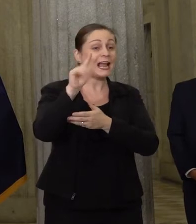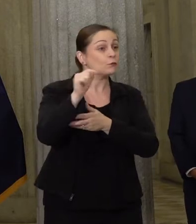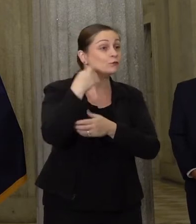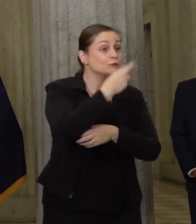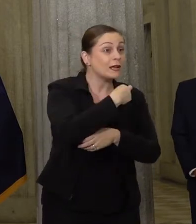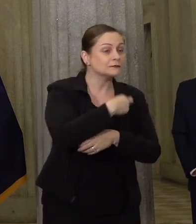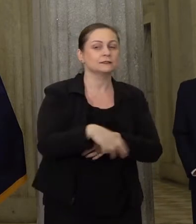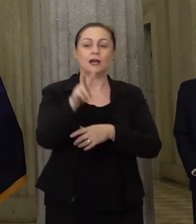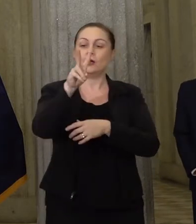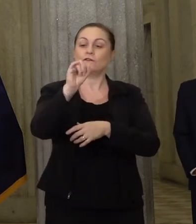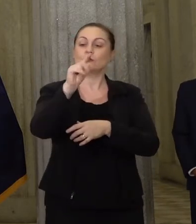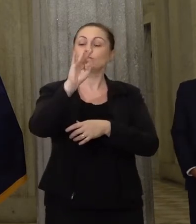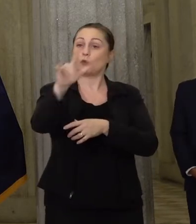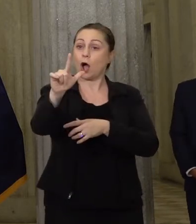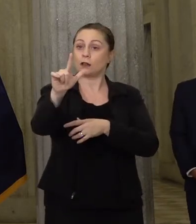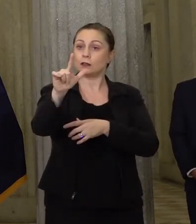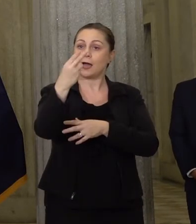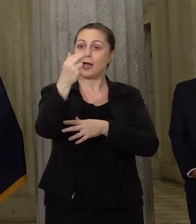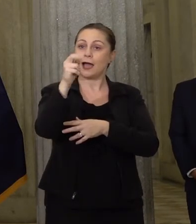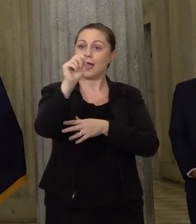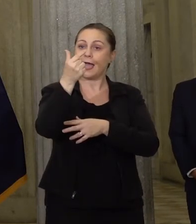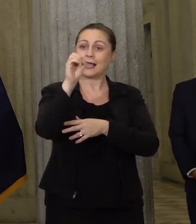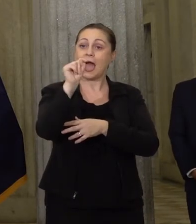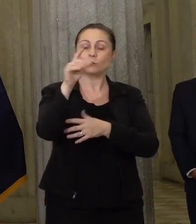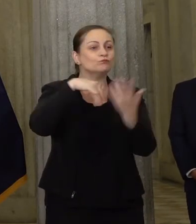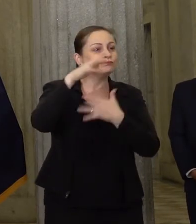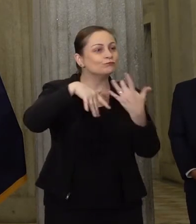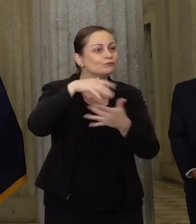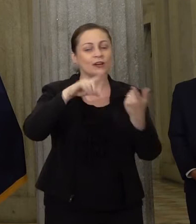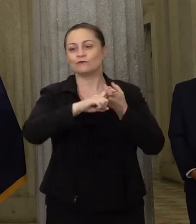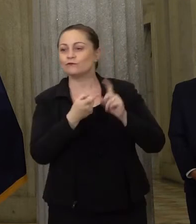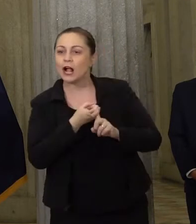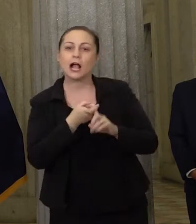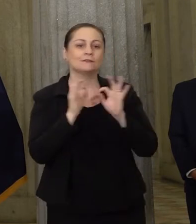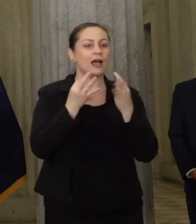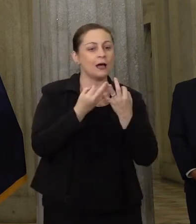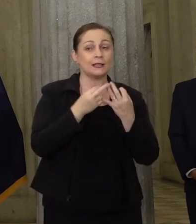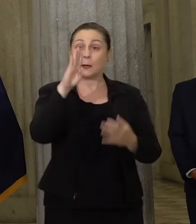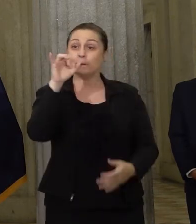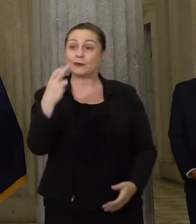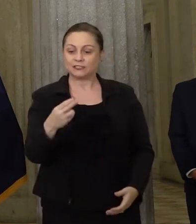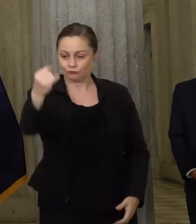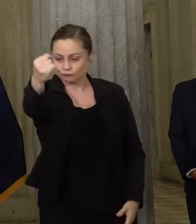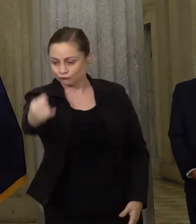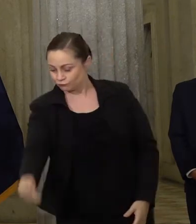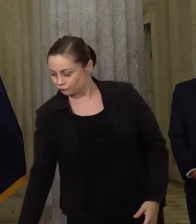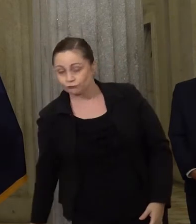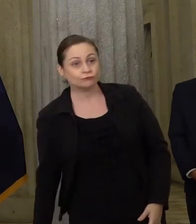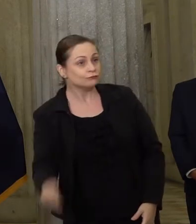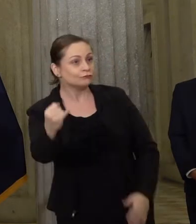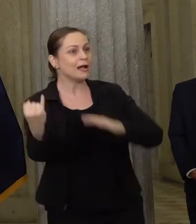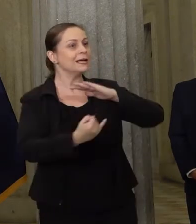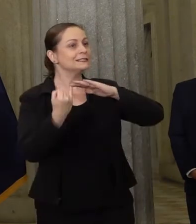with friends and loved ones. You can draw a line in the sand at the beach and isolate yourself